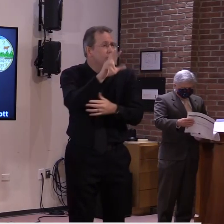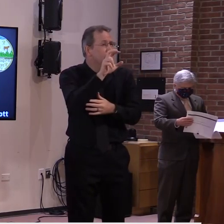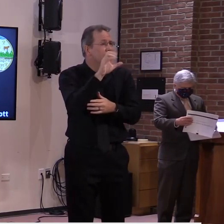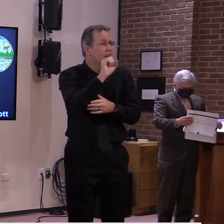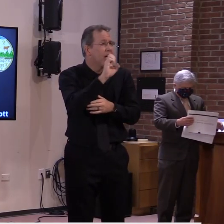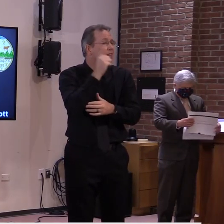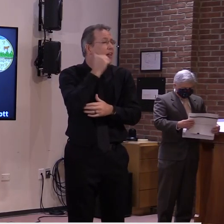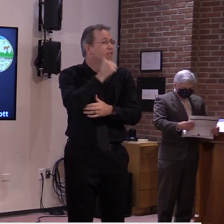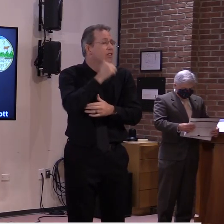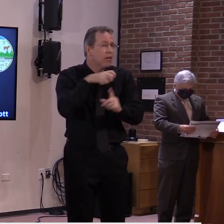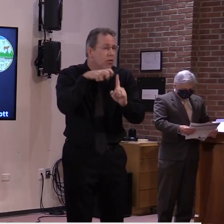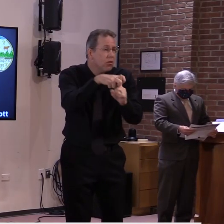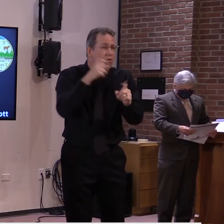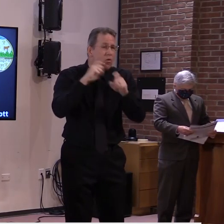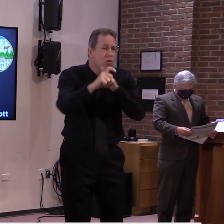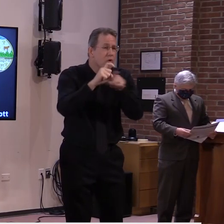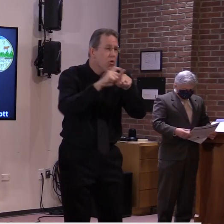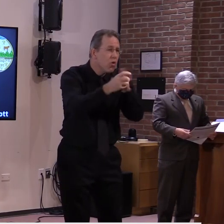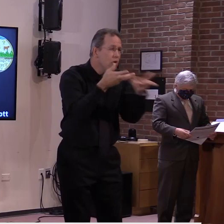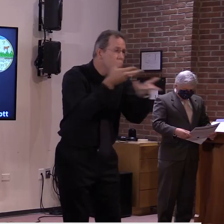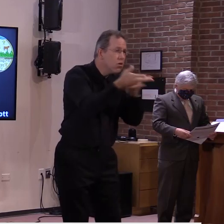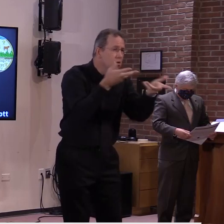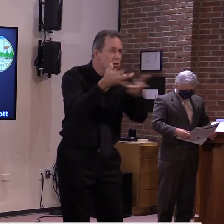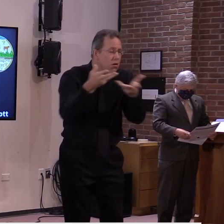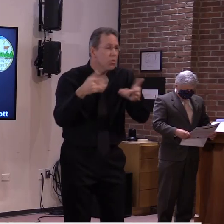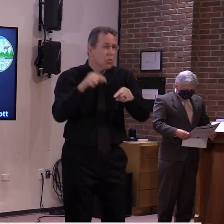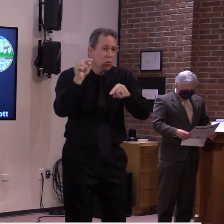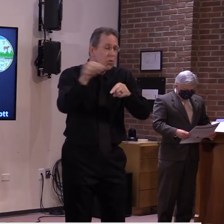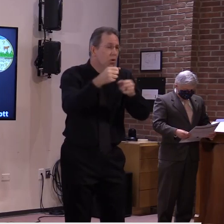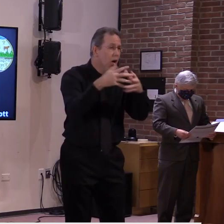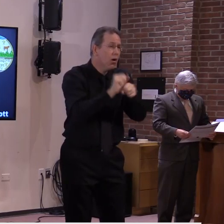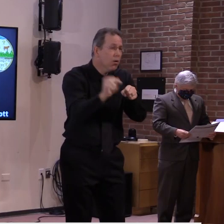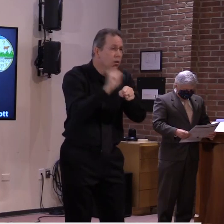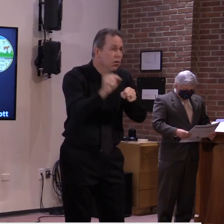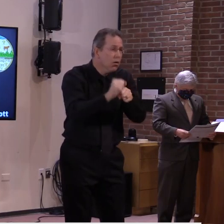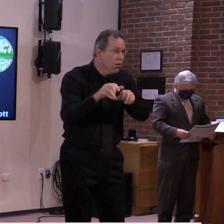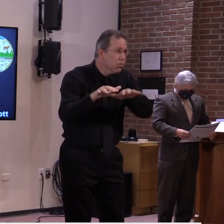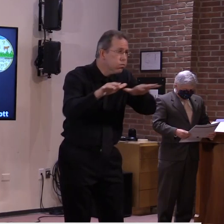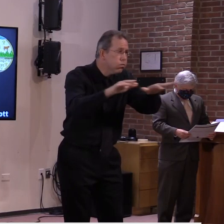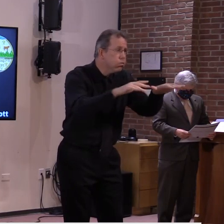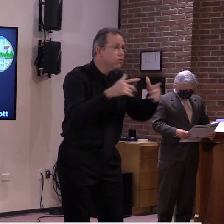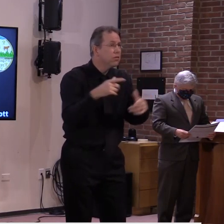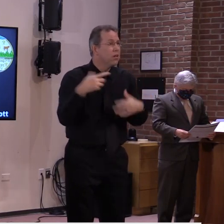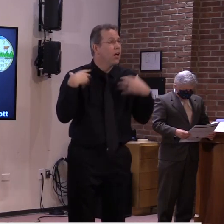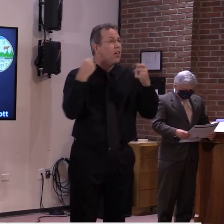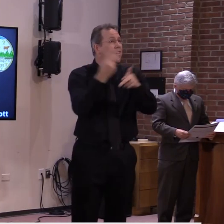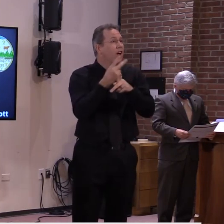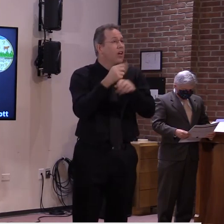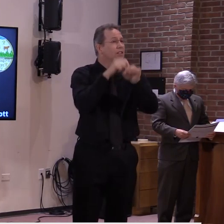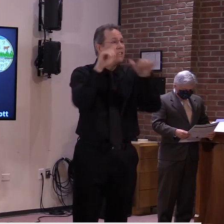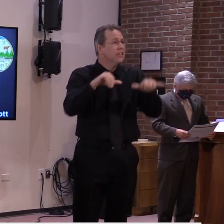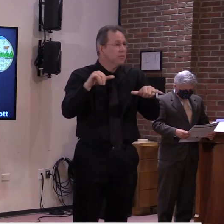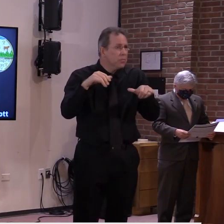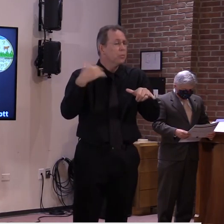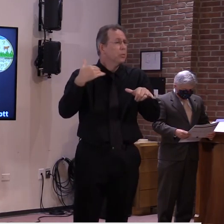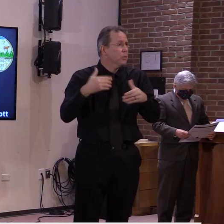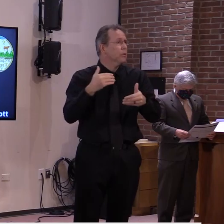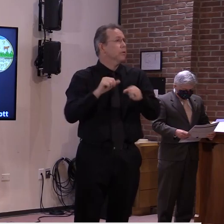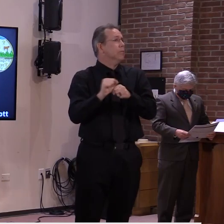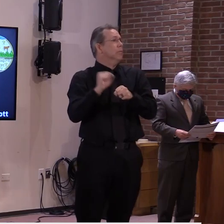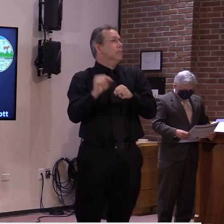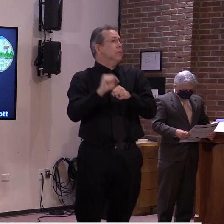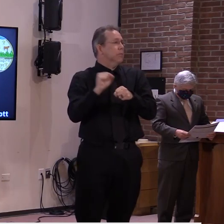for the people of Vermont, our healthcare system, our schools, and our economy. Finally, I